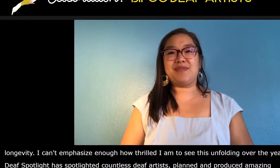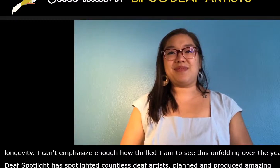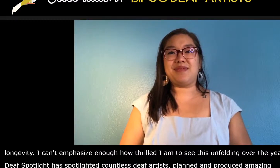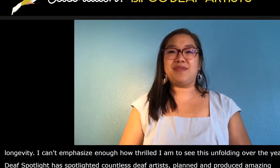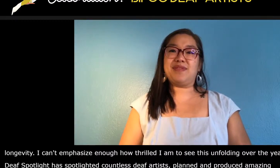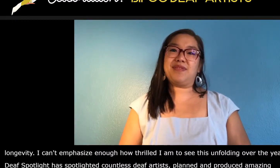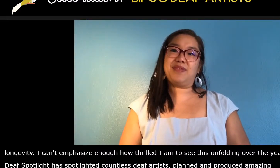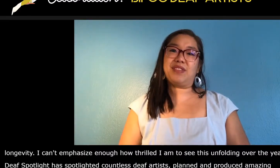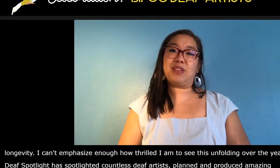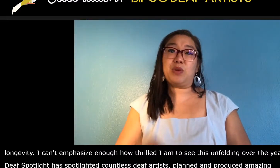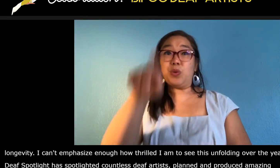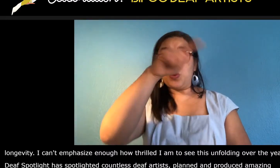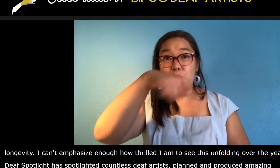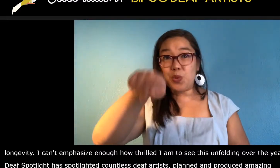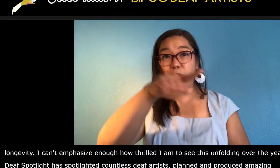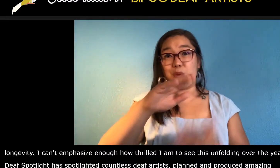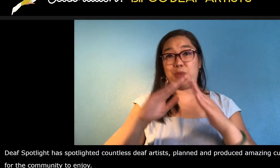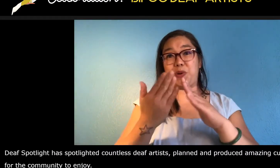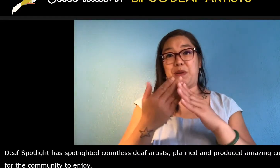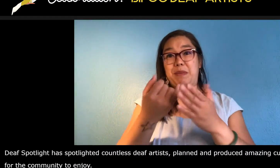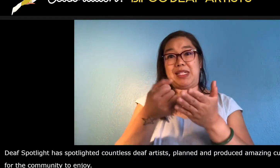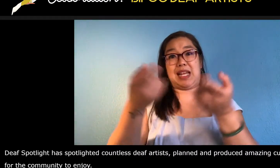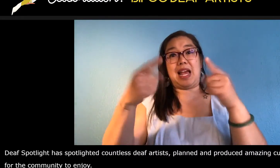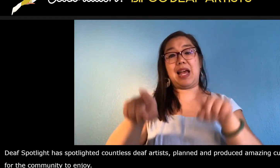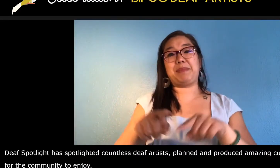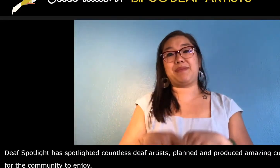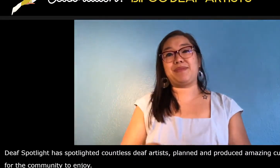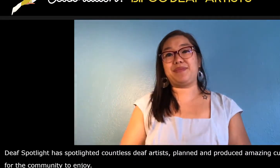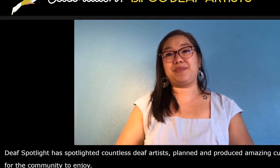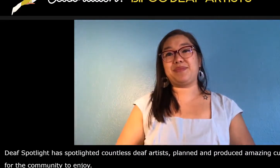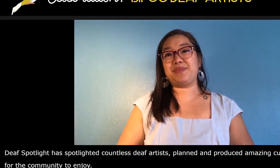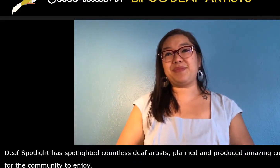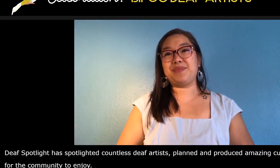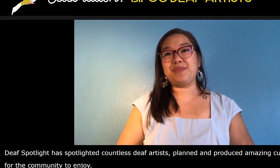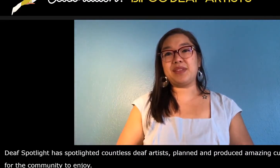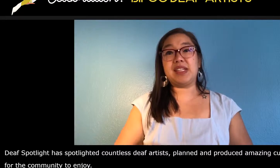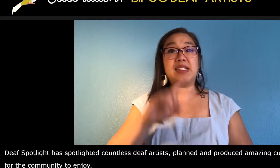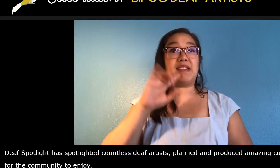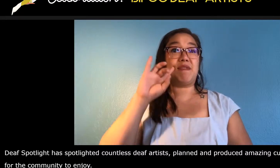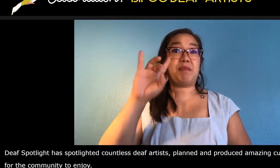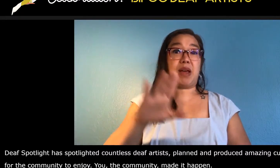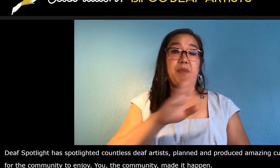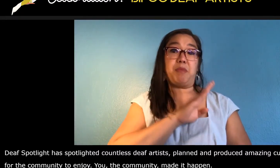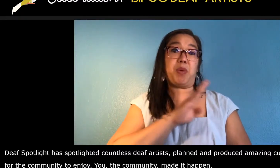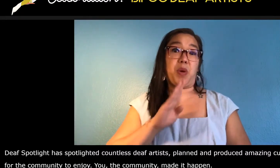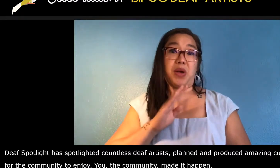for the community to enjoy. You, the community, made it happen.